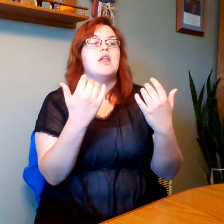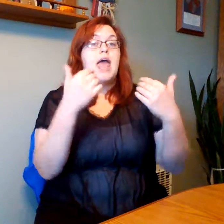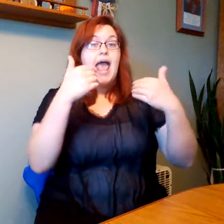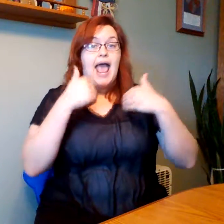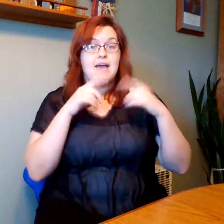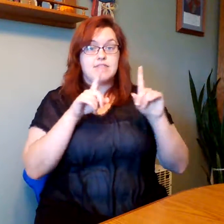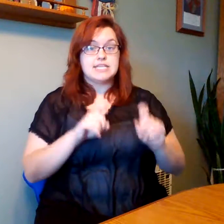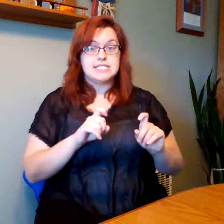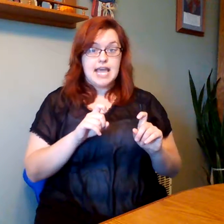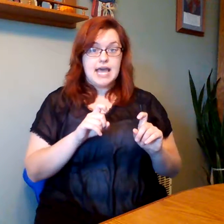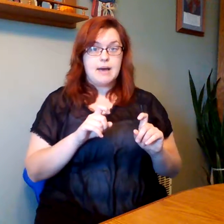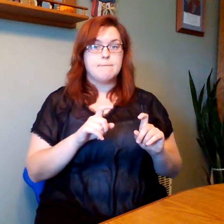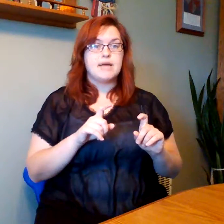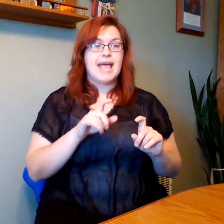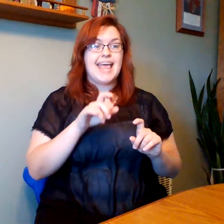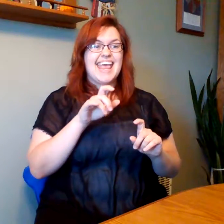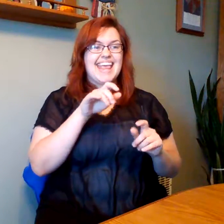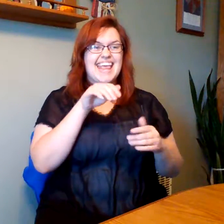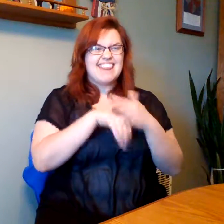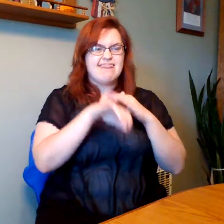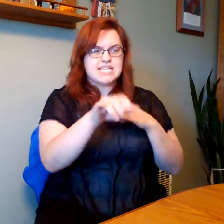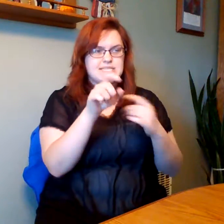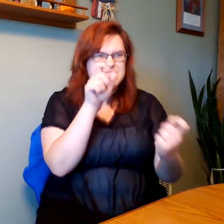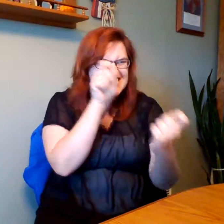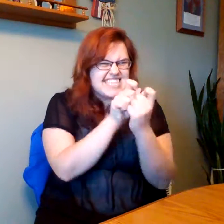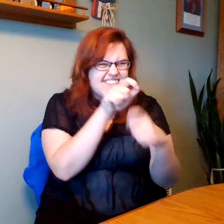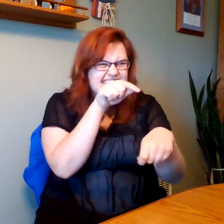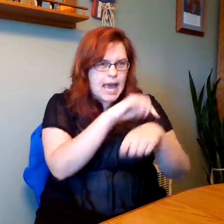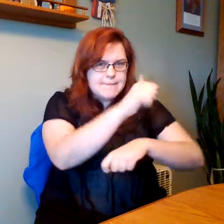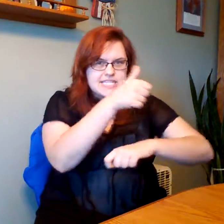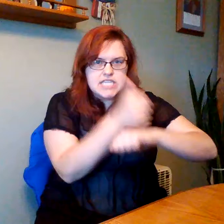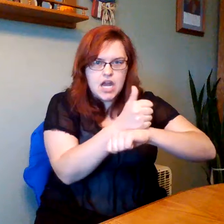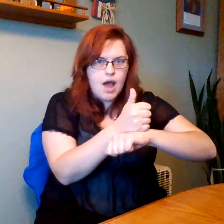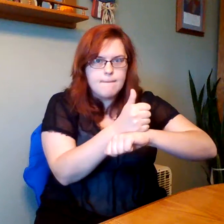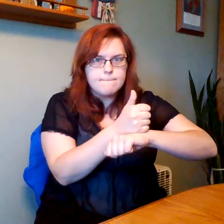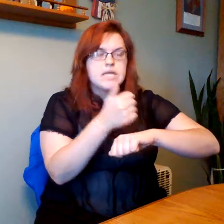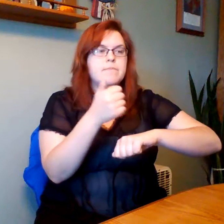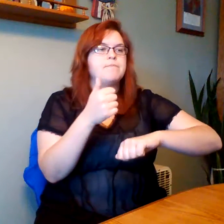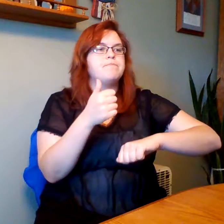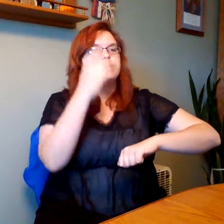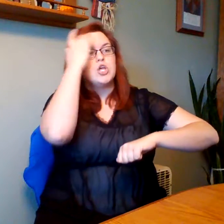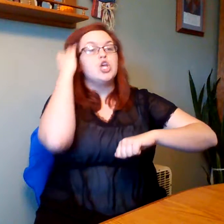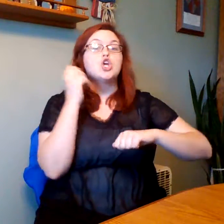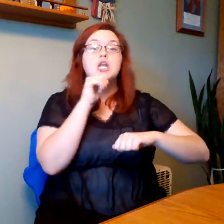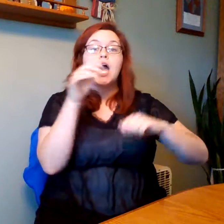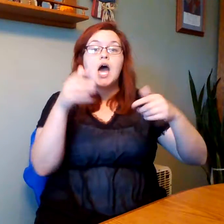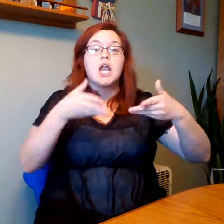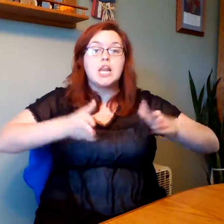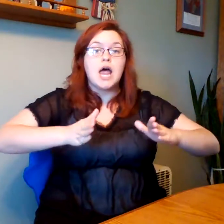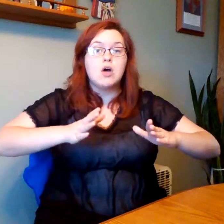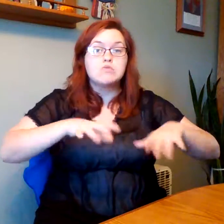family emergency, you're kind of stuck in Maui or something at your grandmother's funeral, we'll deal with that. But outside of